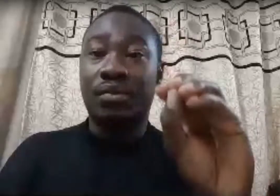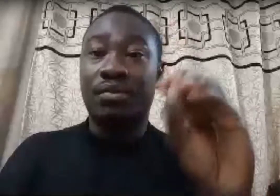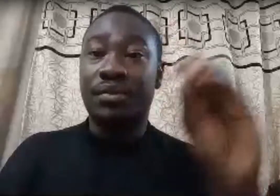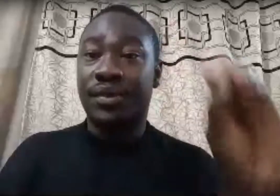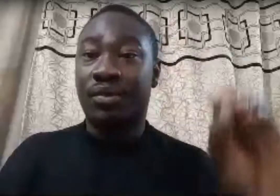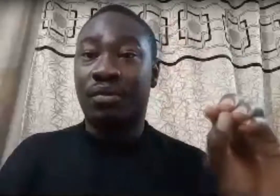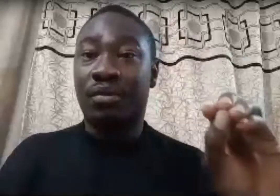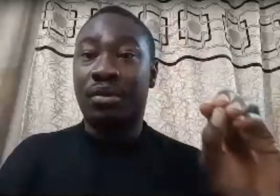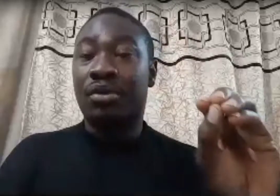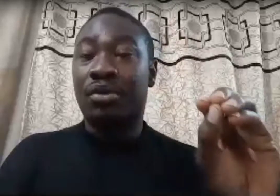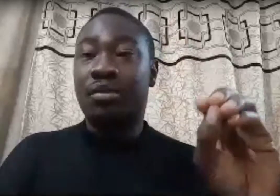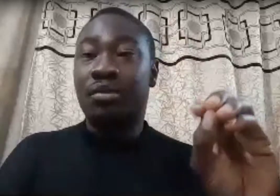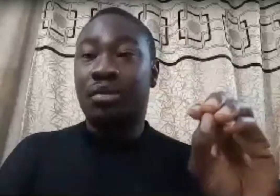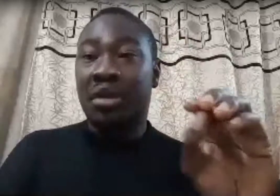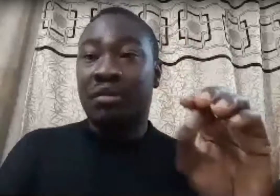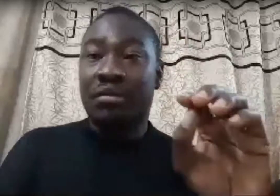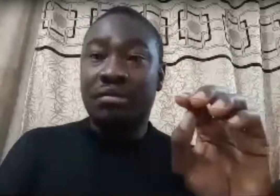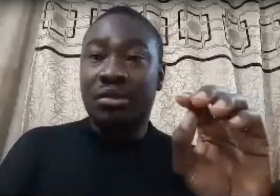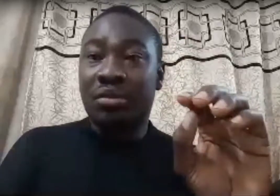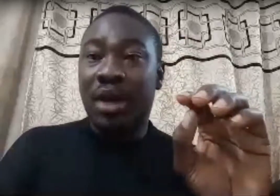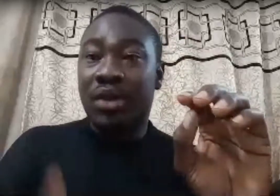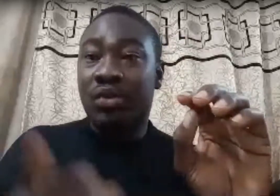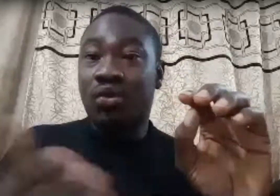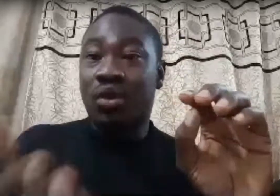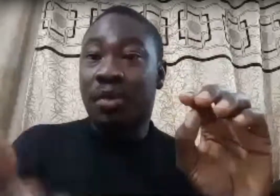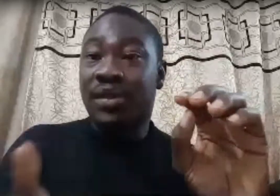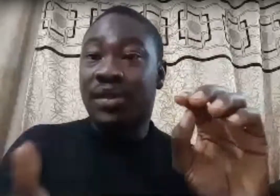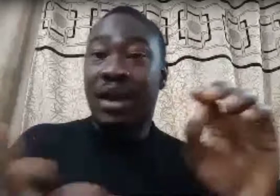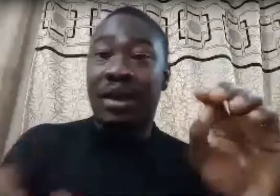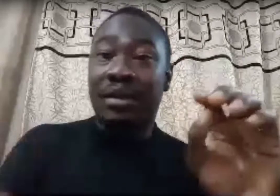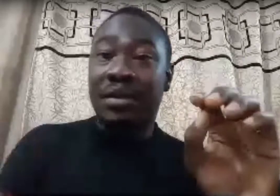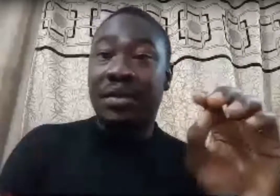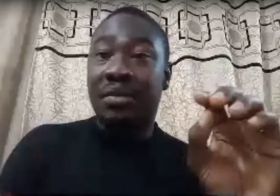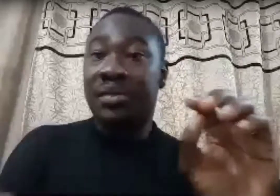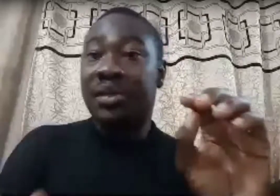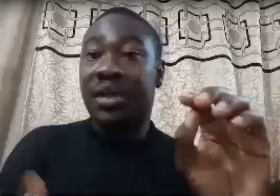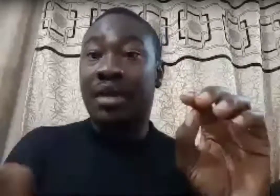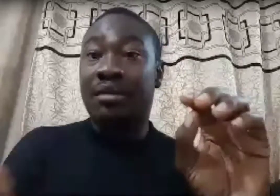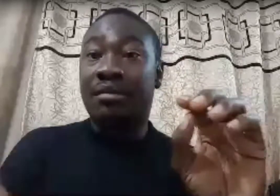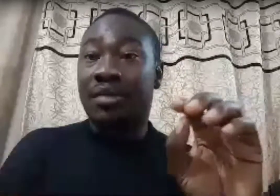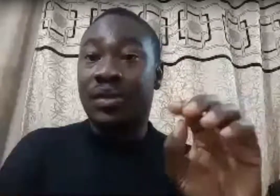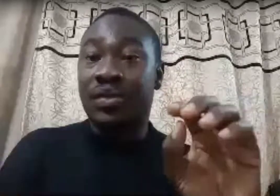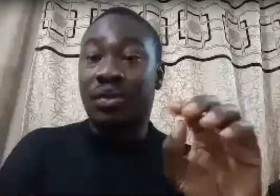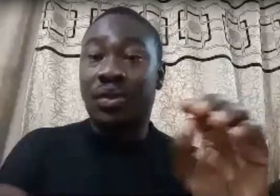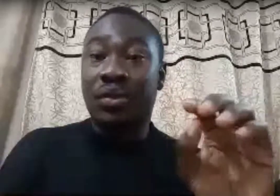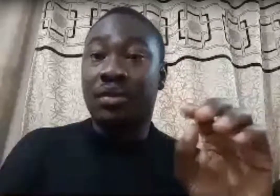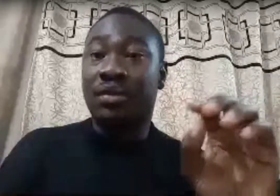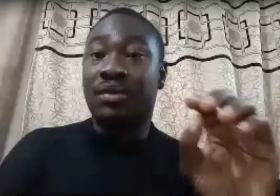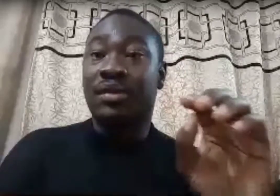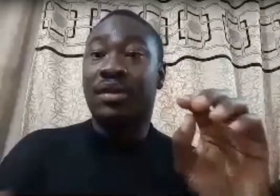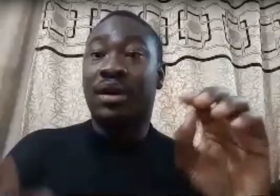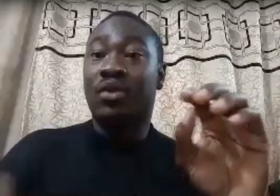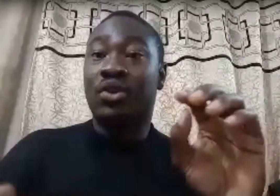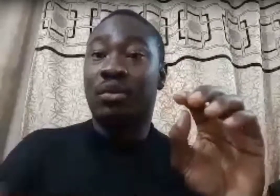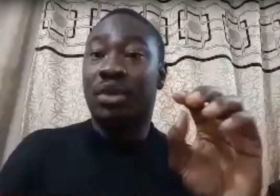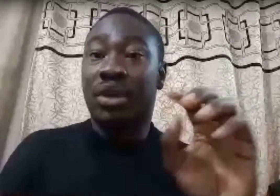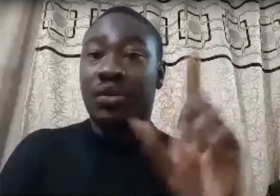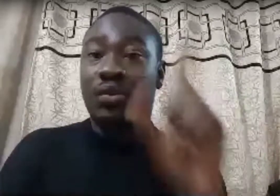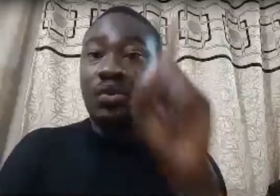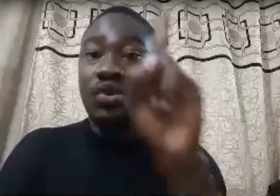even, I told you about style. Some sign instructors, sign language communicators will just go 1, then the 0, they just